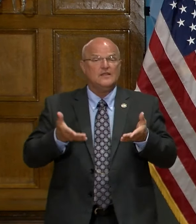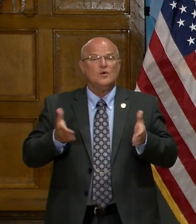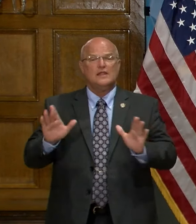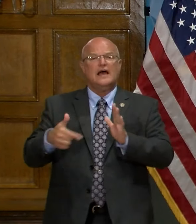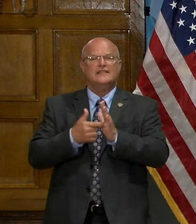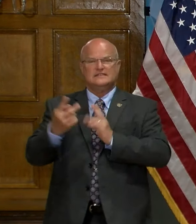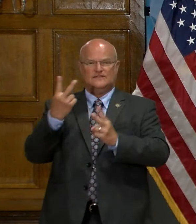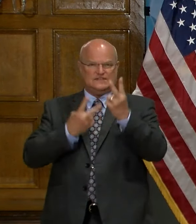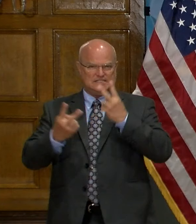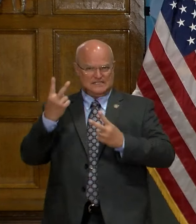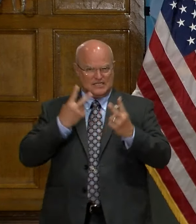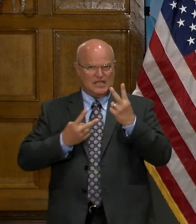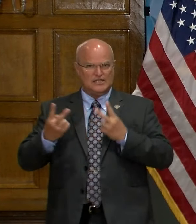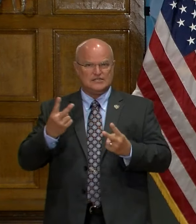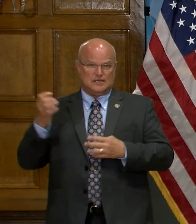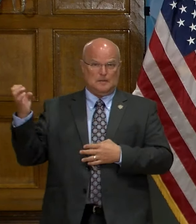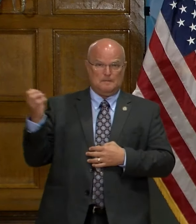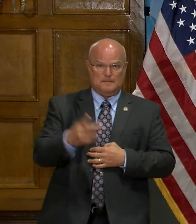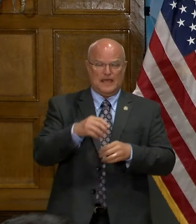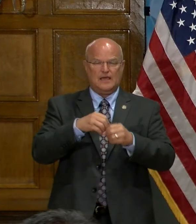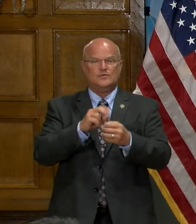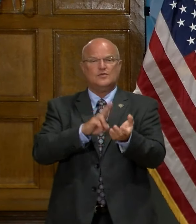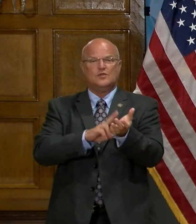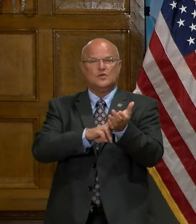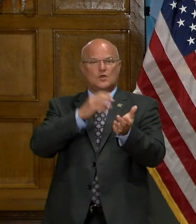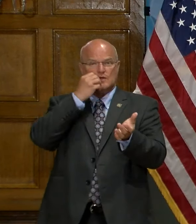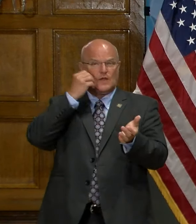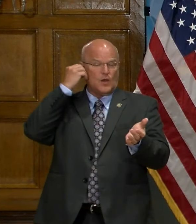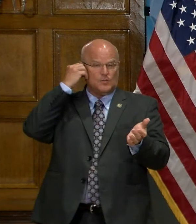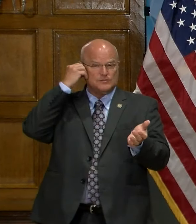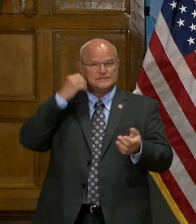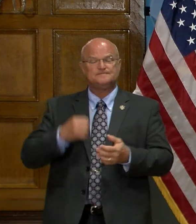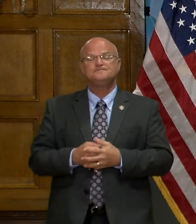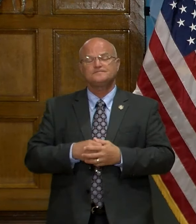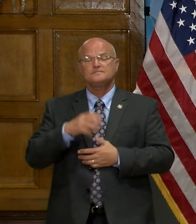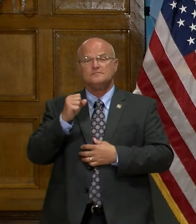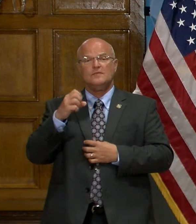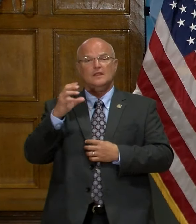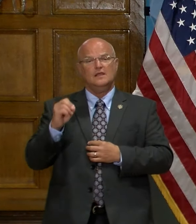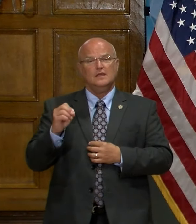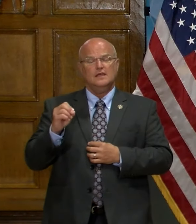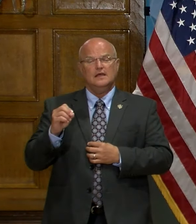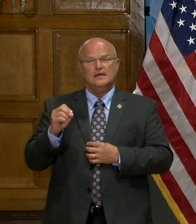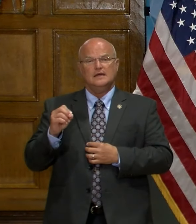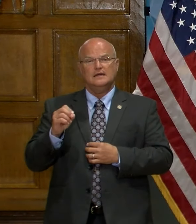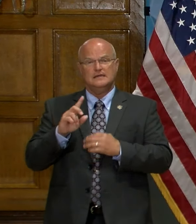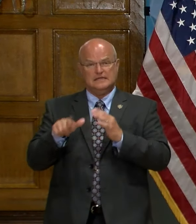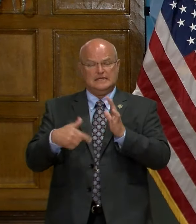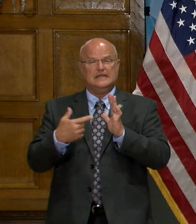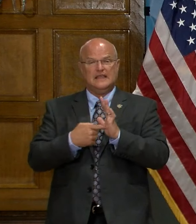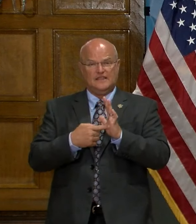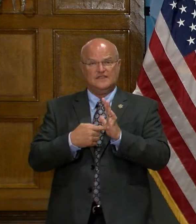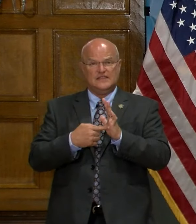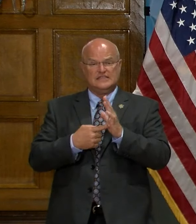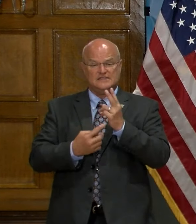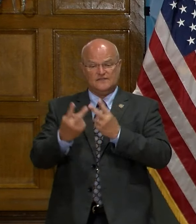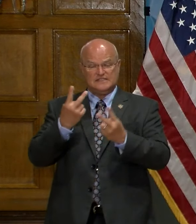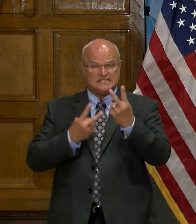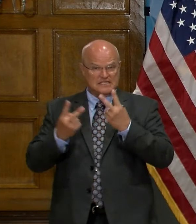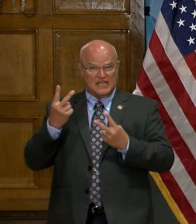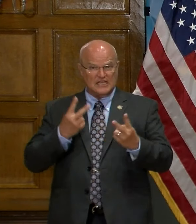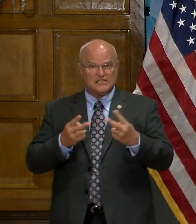this visitation back in our long-term care facilities. And so this